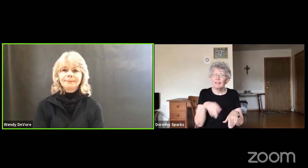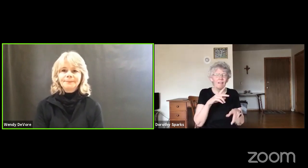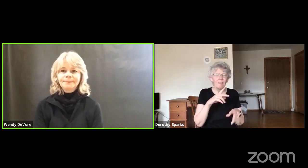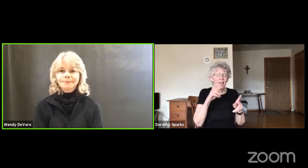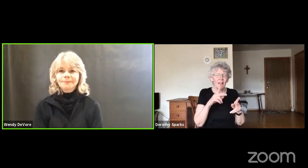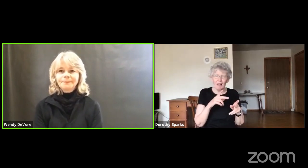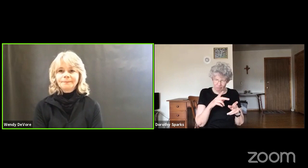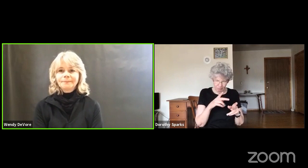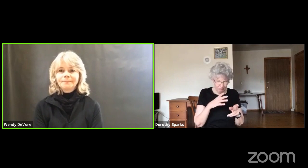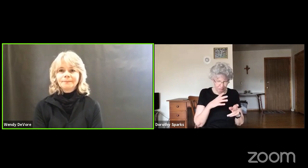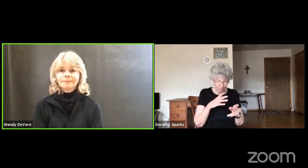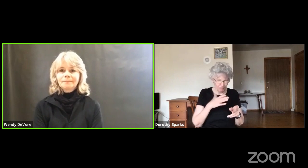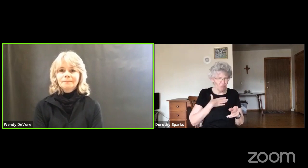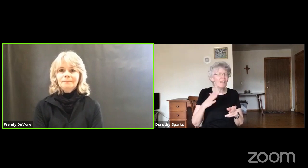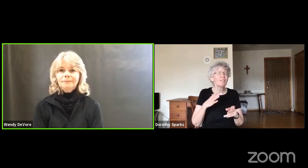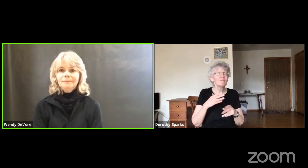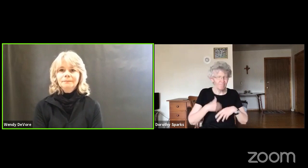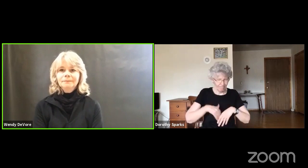example,